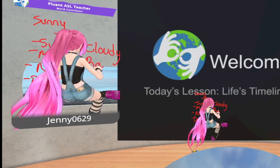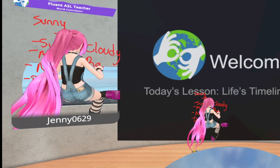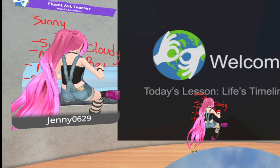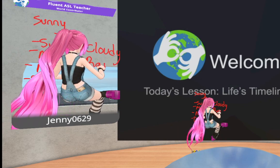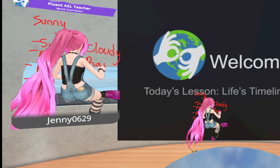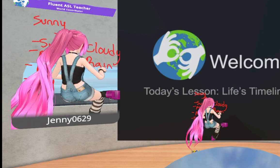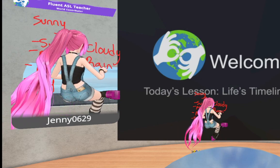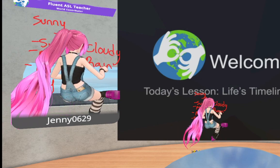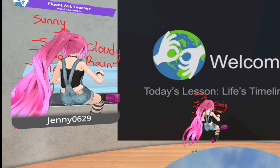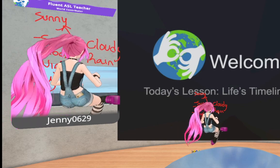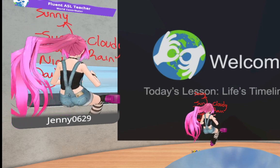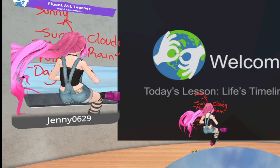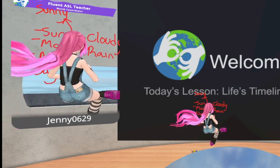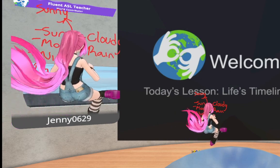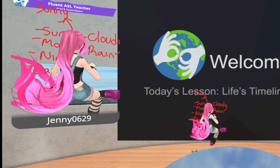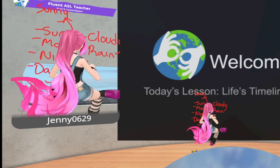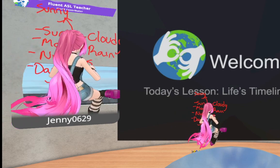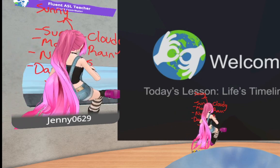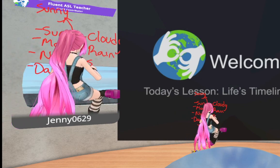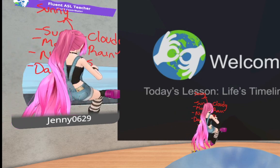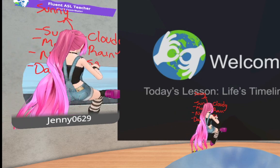Rain,